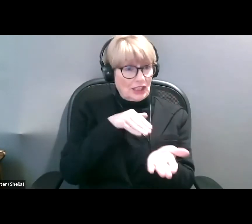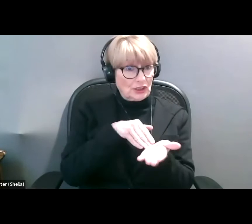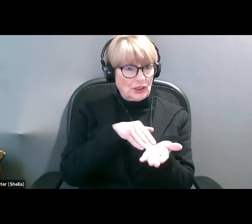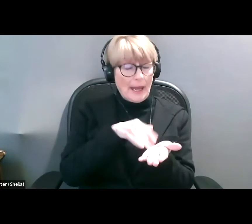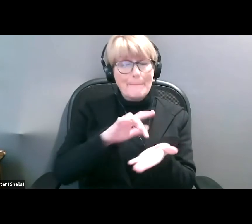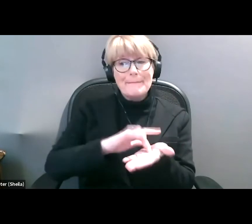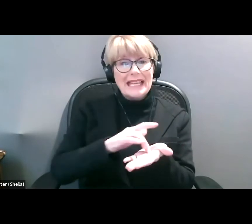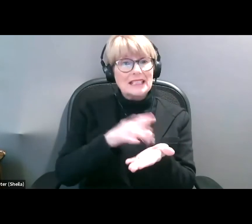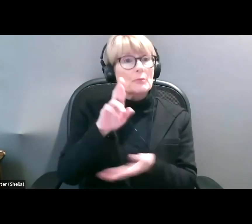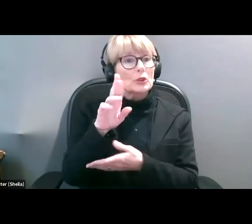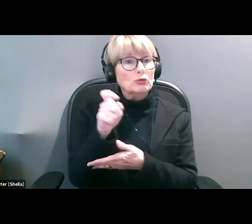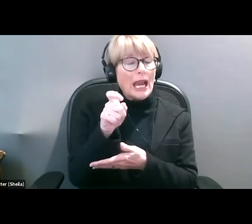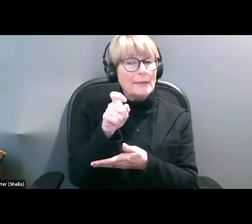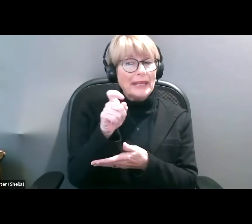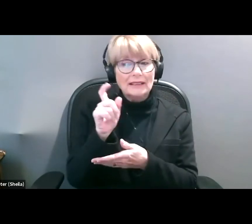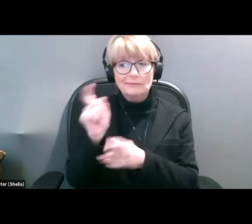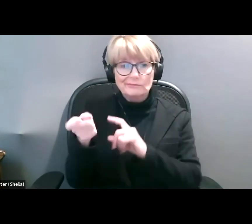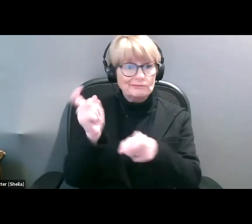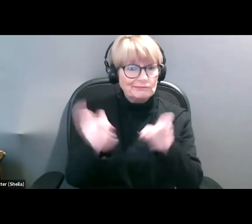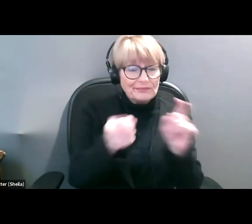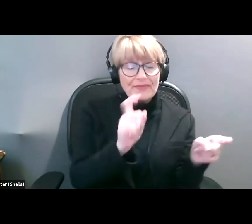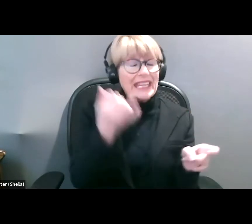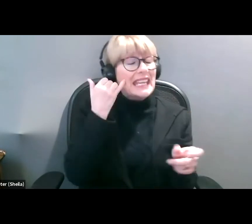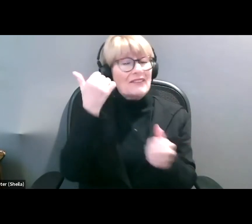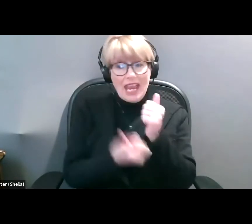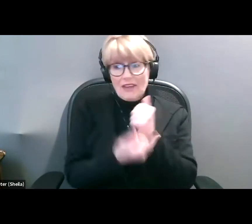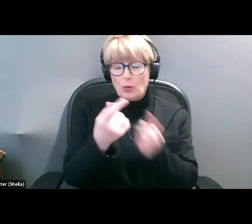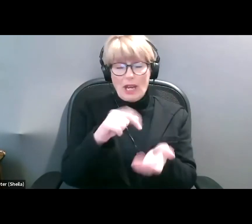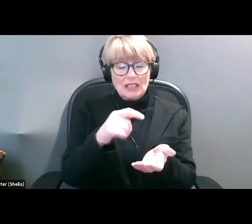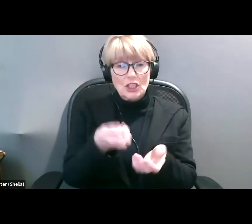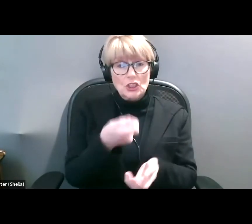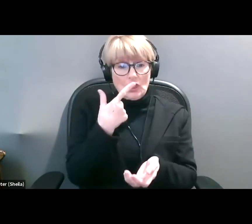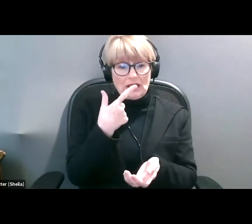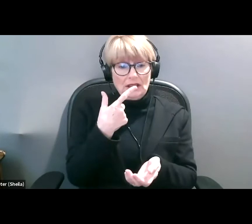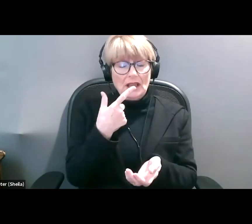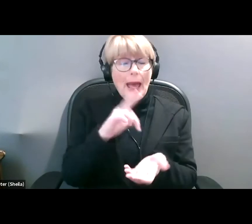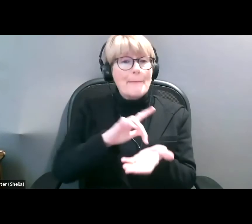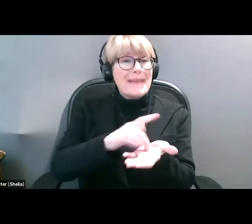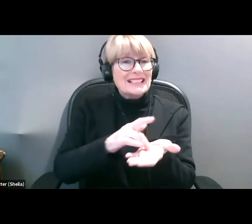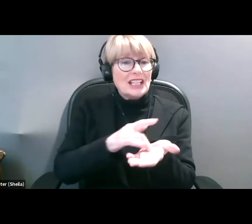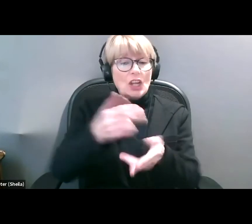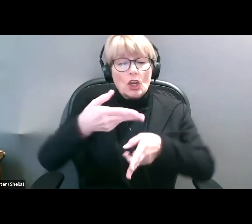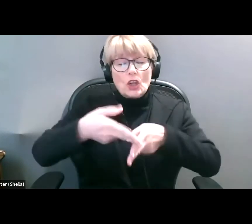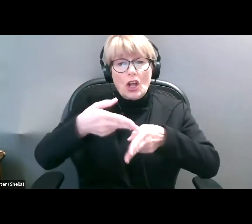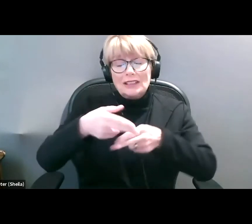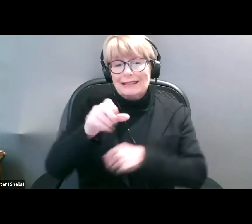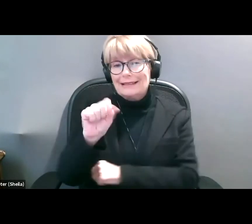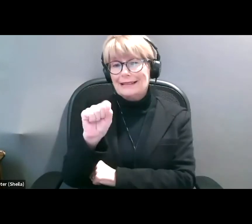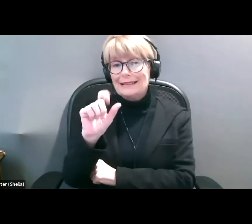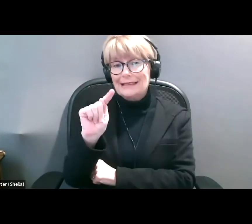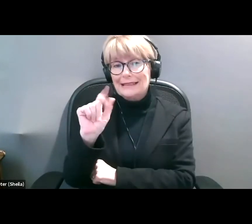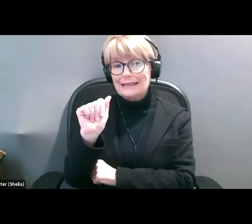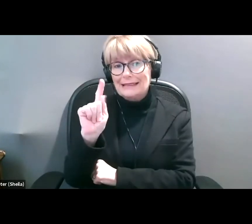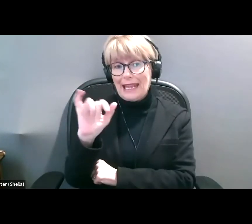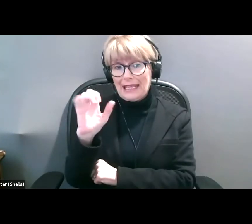And if everybody took a drug called a statin that's used to lower cholesterol to